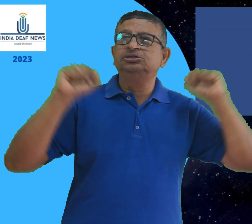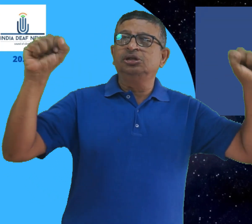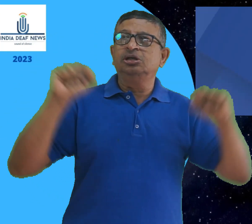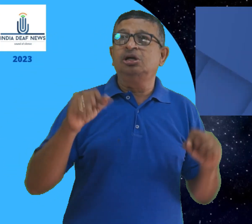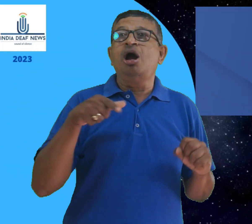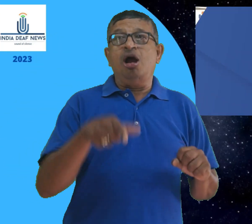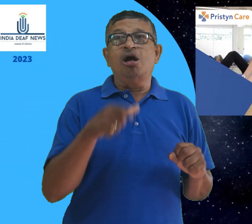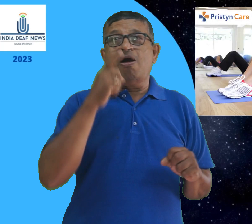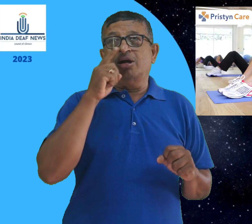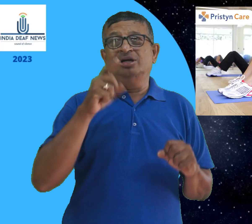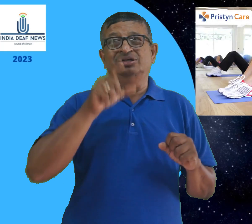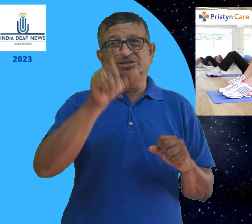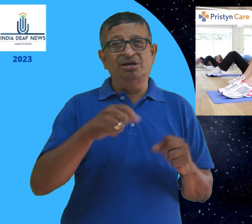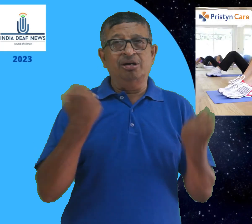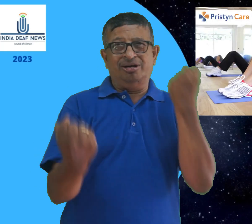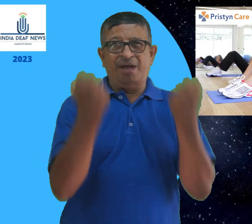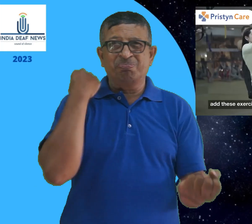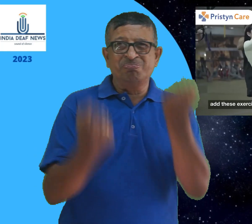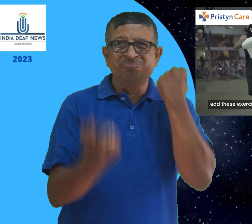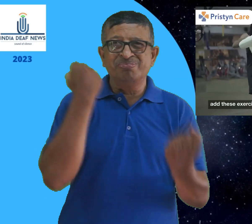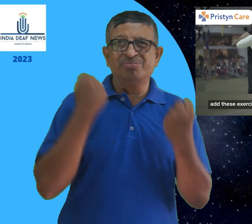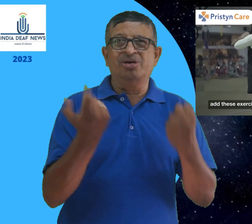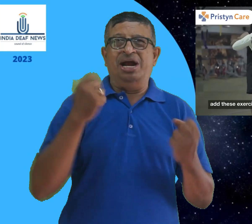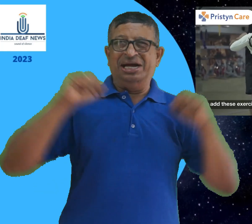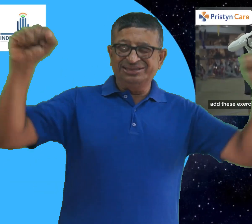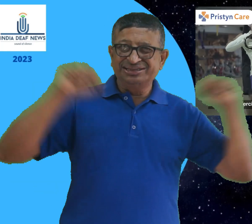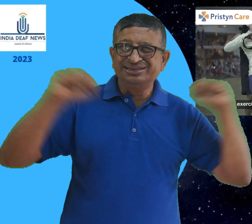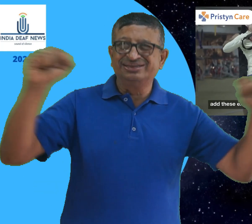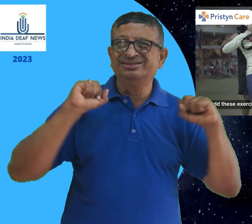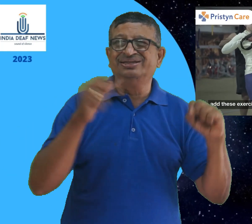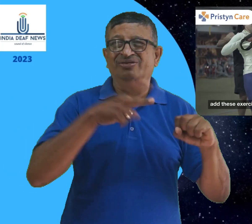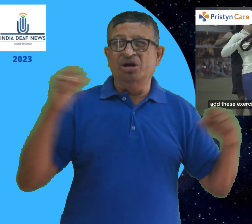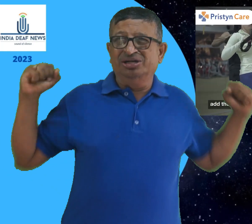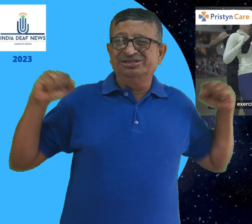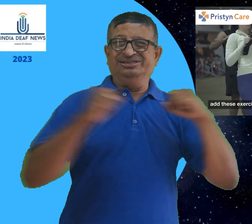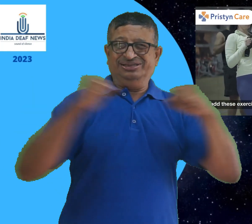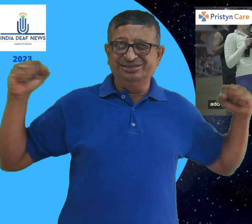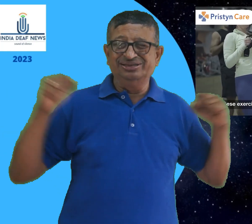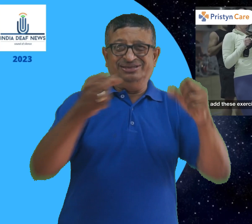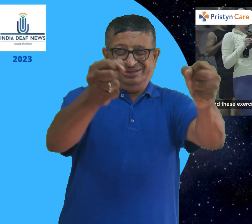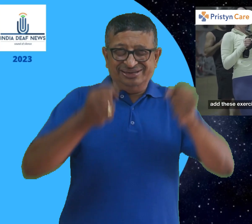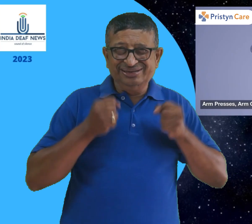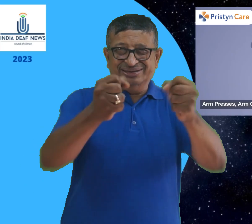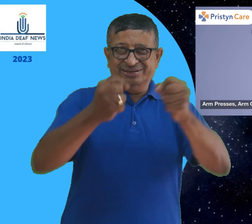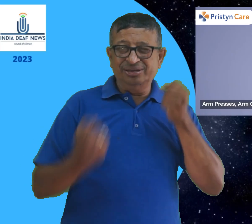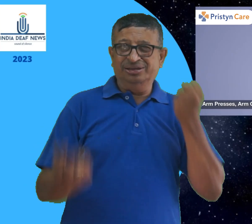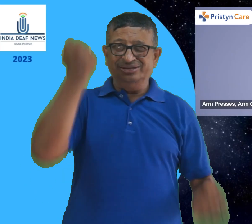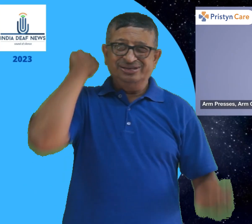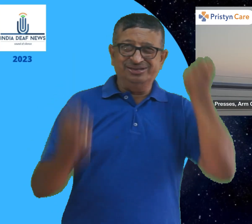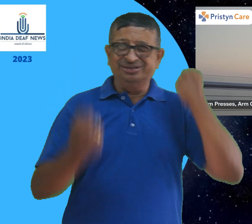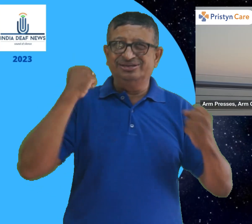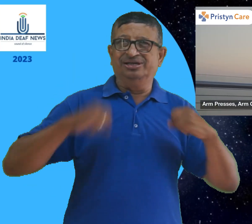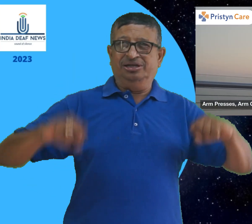and exercise. The next time you hit the gym, add these exercises that give you the boobs that you long for. Arm